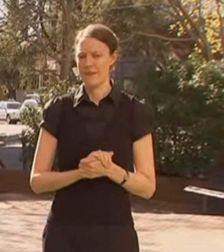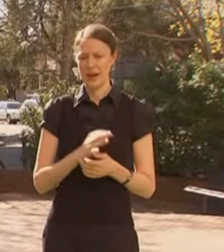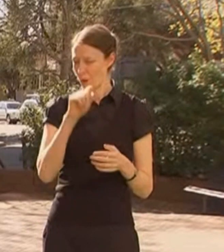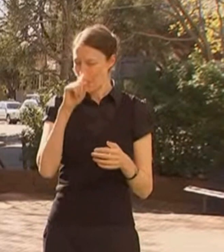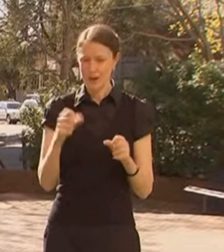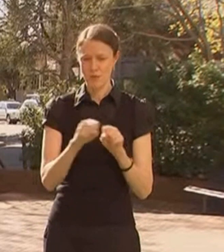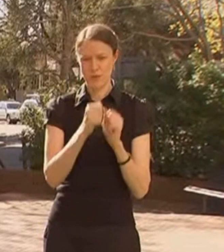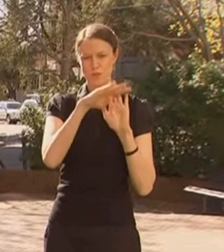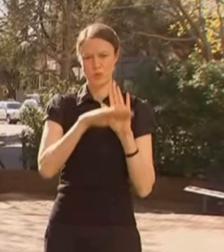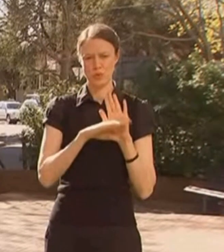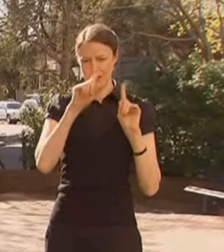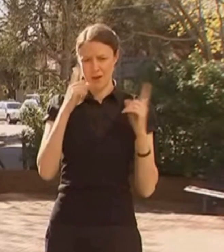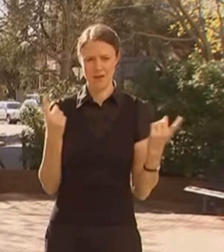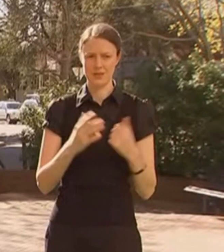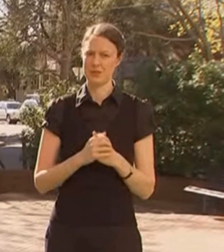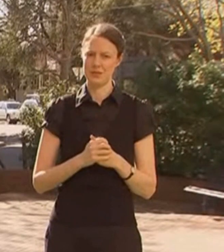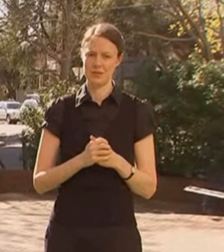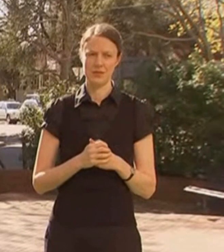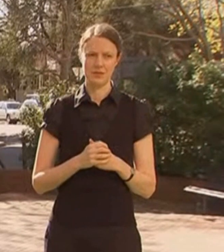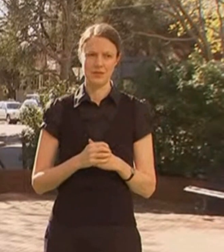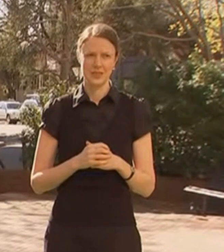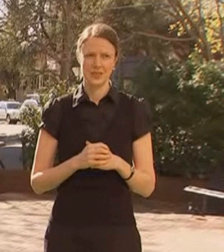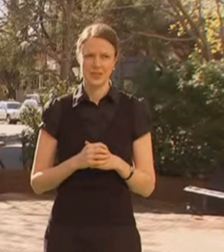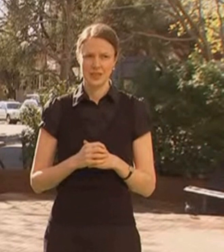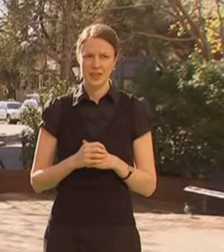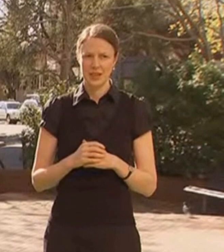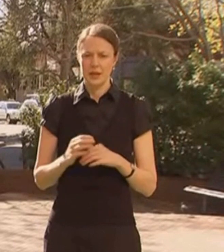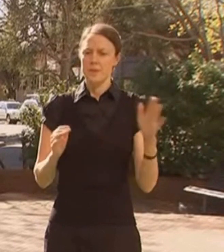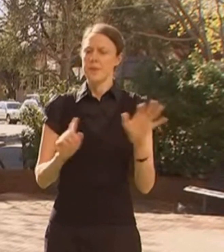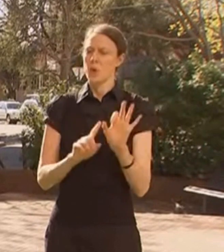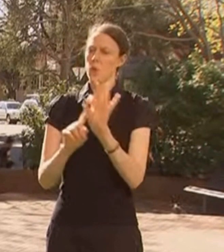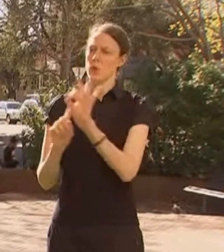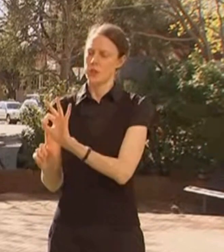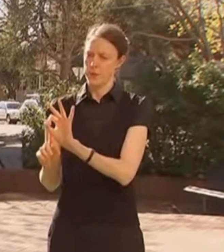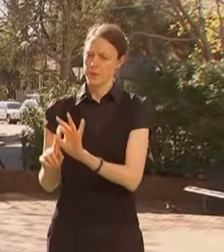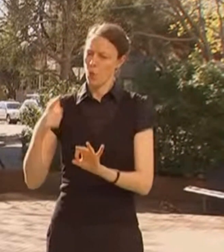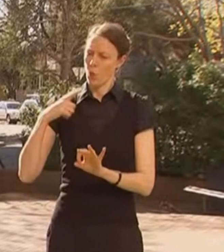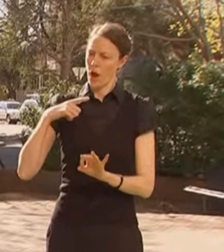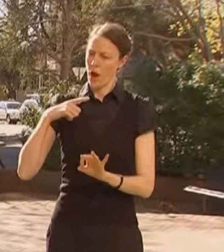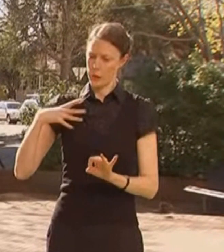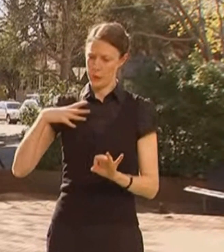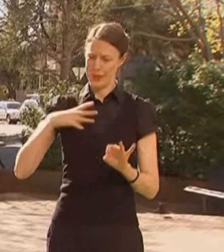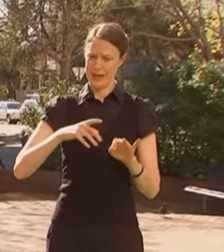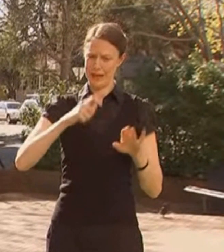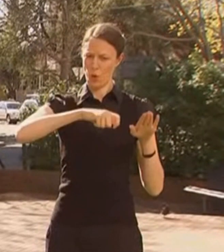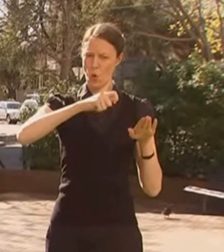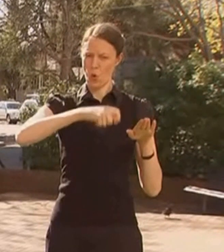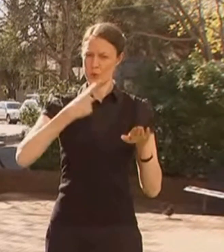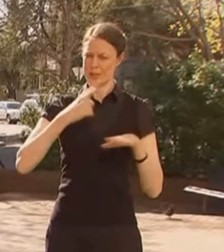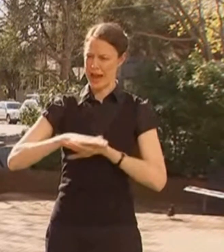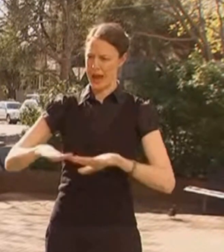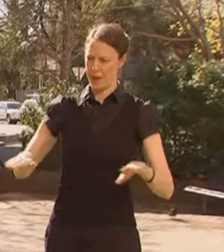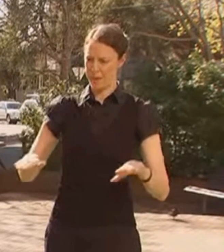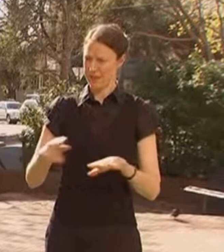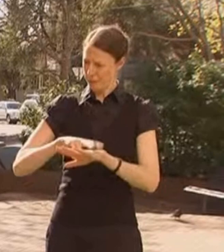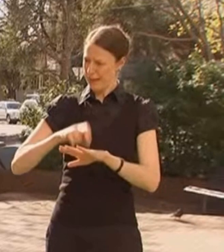the health orders. And that is why we're saying to people, express your views. Bring your views to the attention of people you want to bring that to, but in